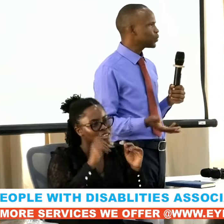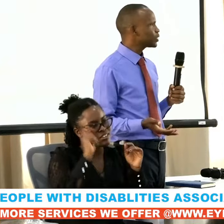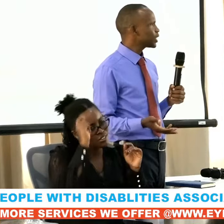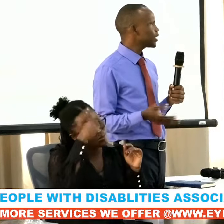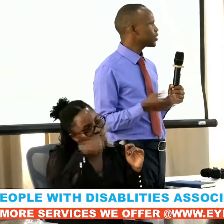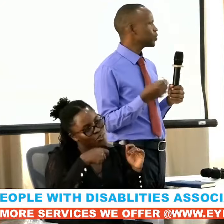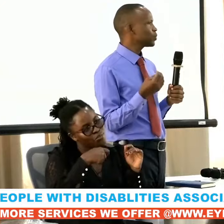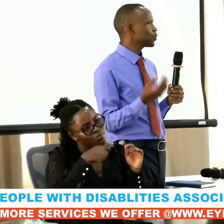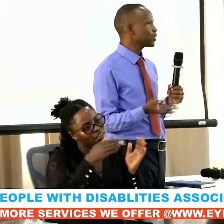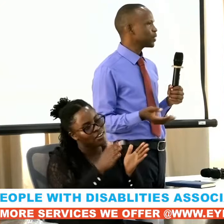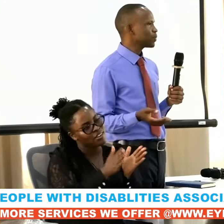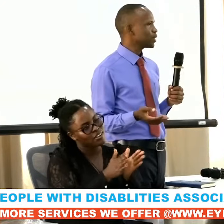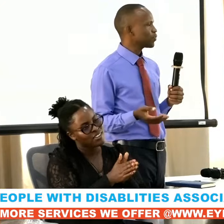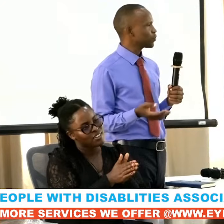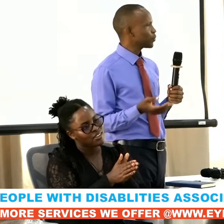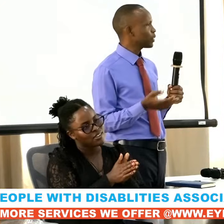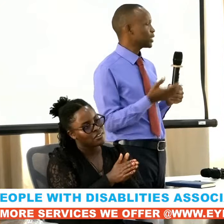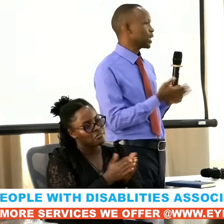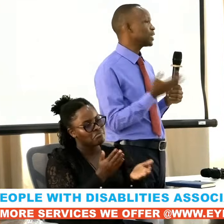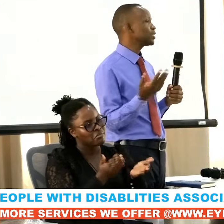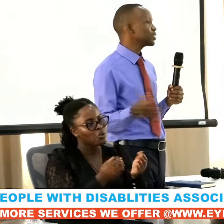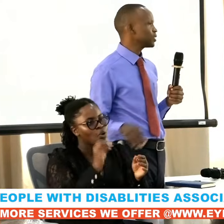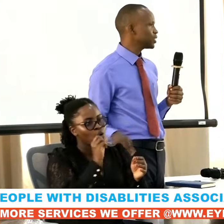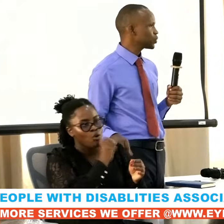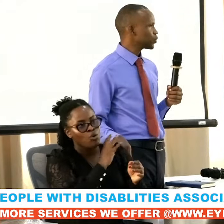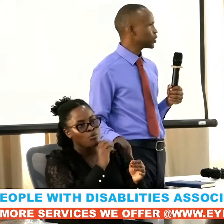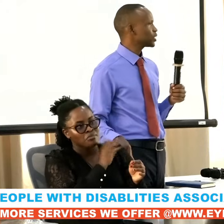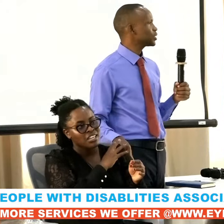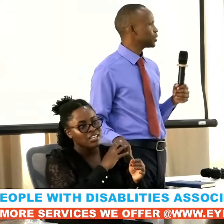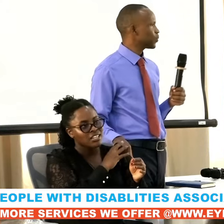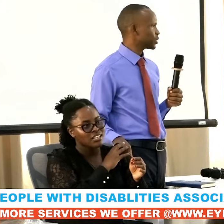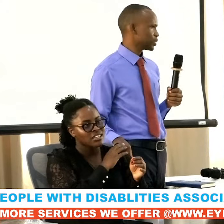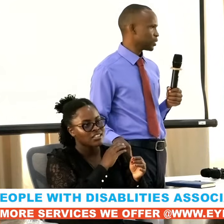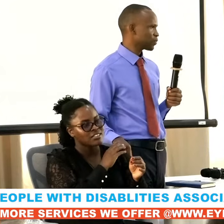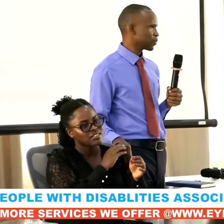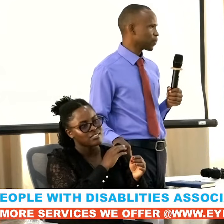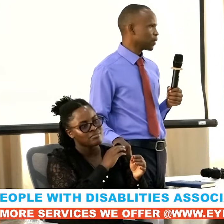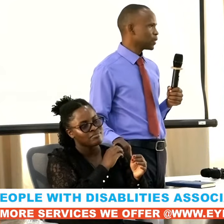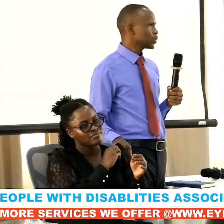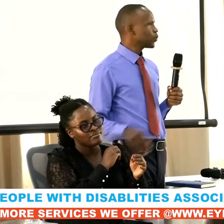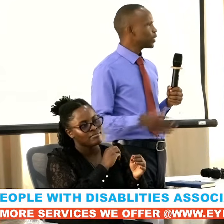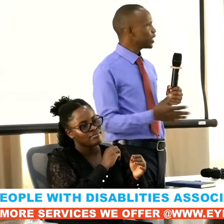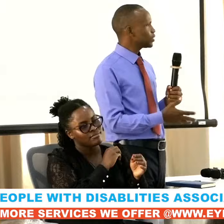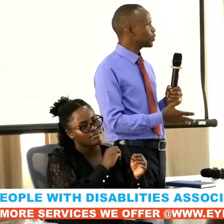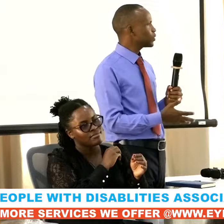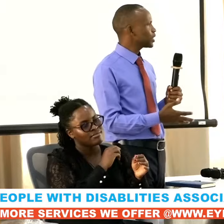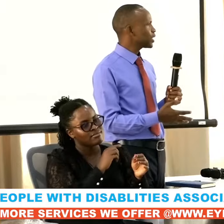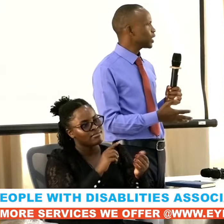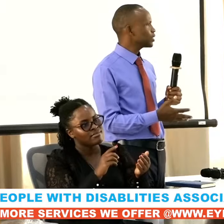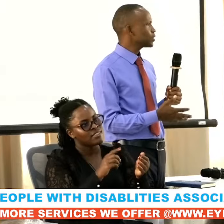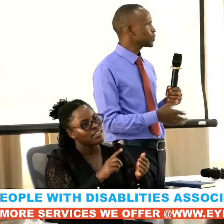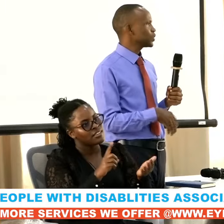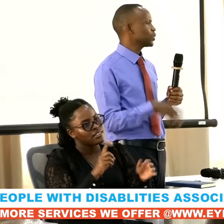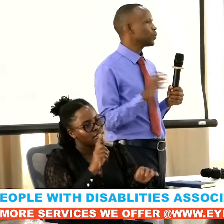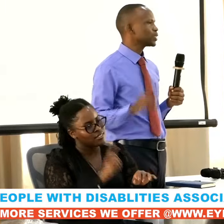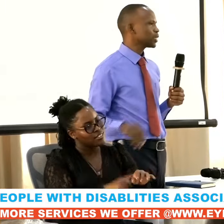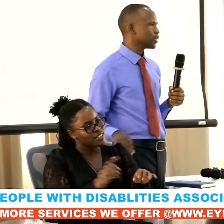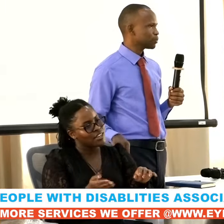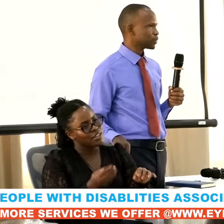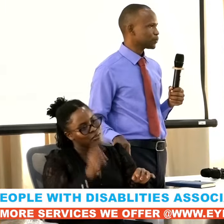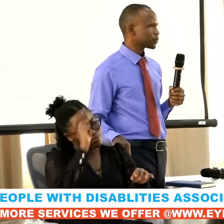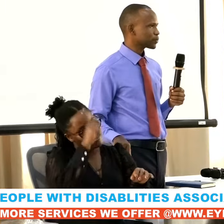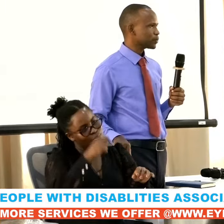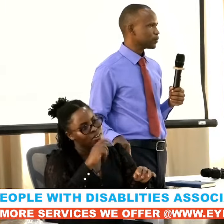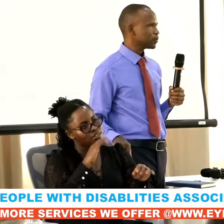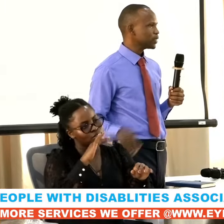they don't like me because I'm deaf. But the nurses didn't know that she was deaf. So when I told the nurse, she was